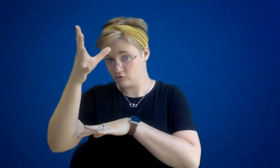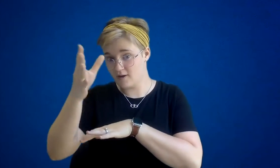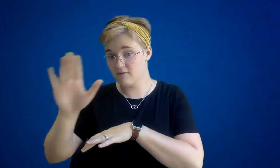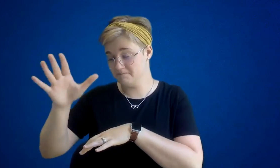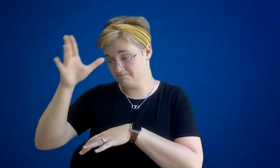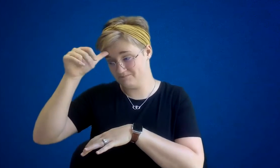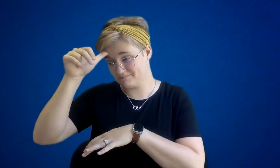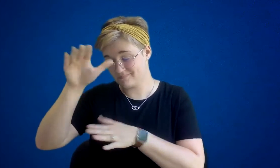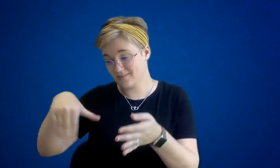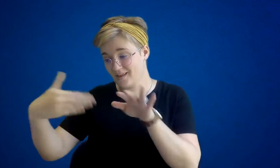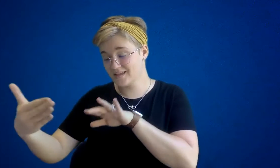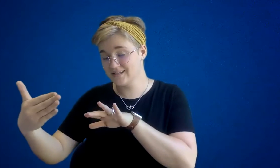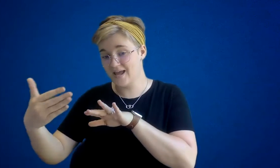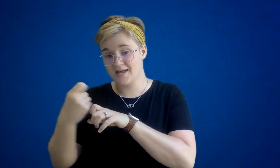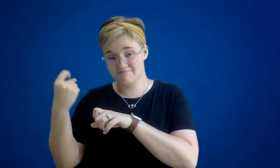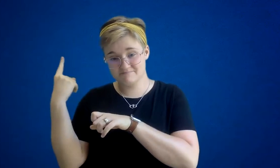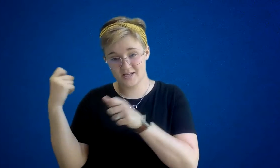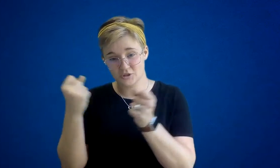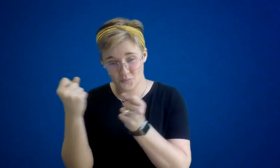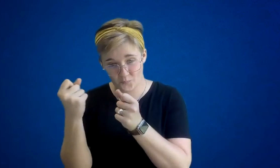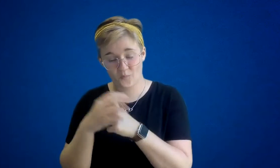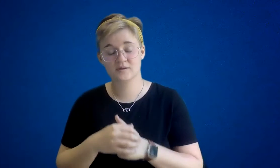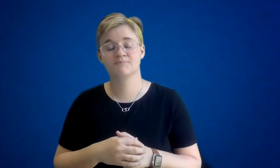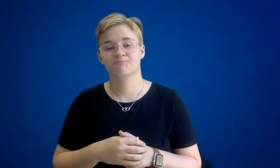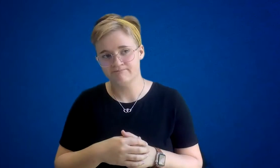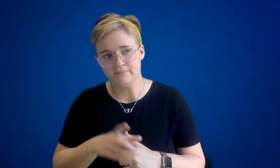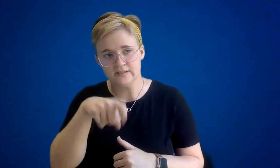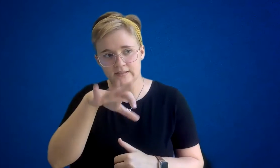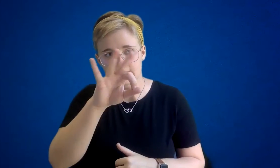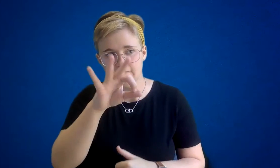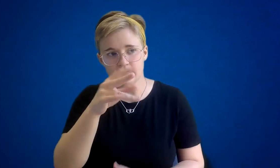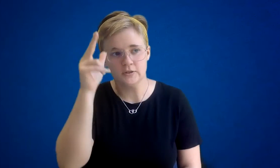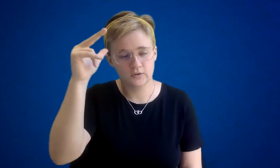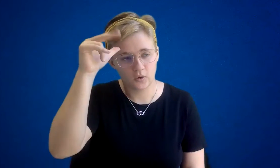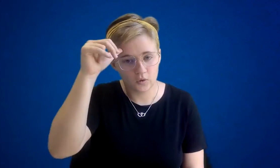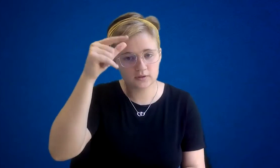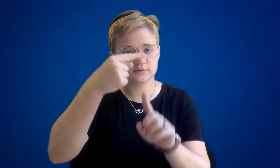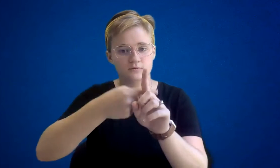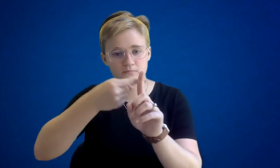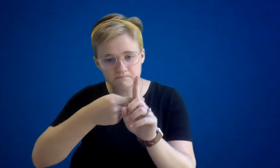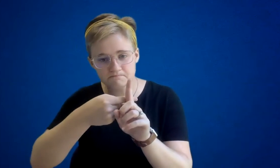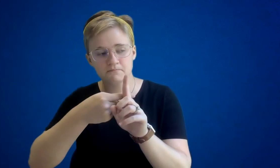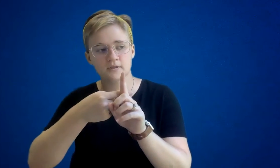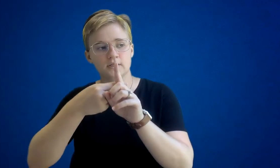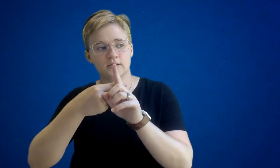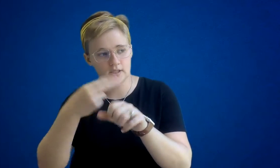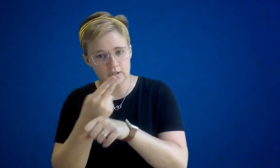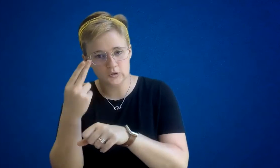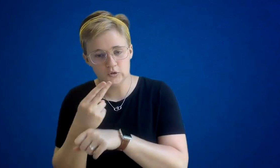a horse to pull the plow had to be located and rented. It was going to be difficult to find a horse,